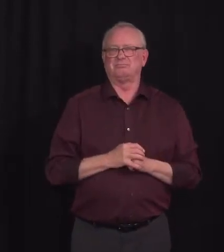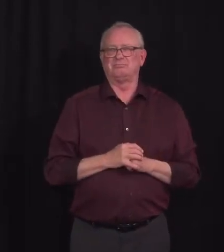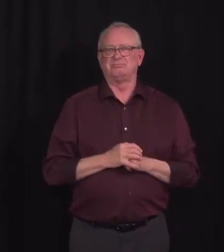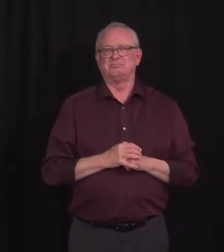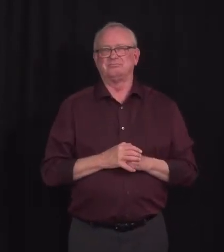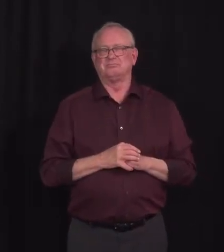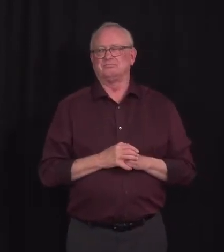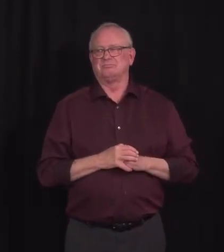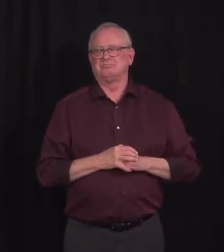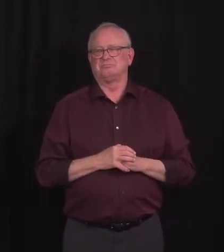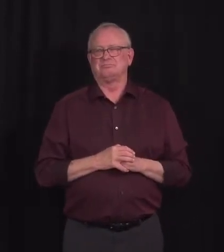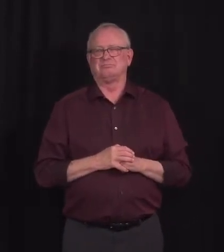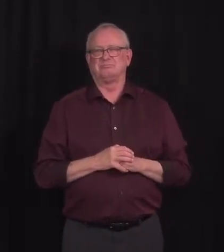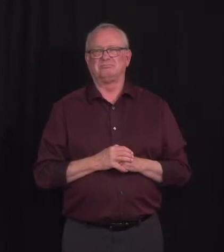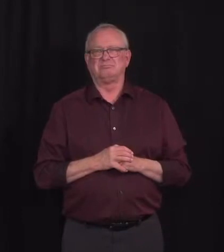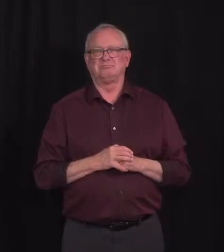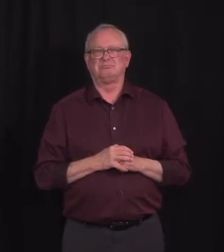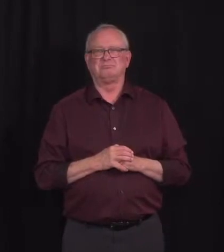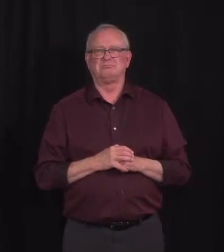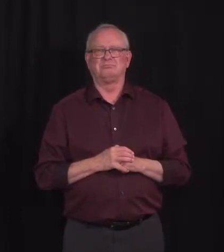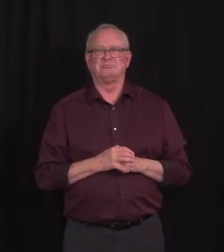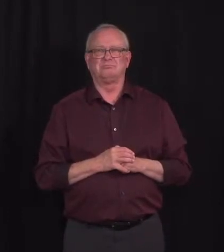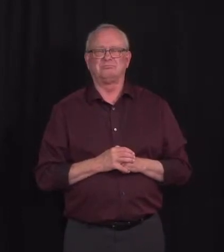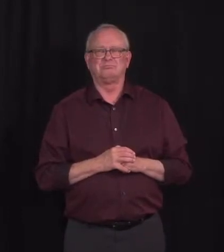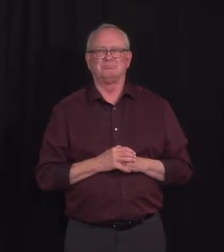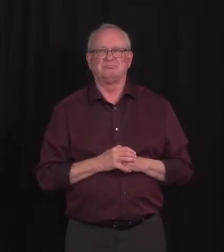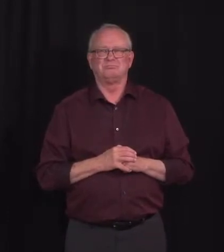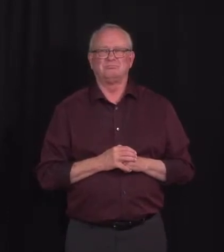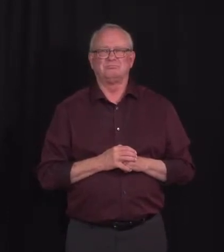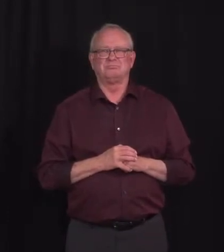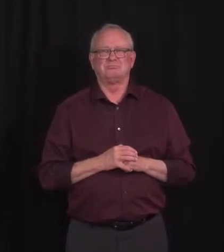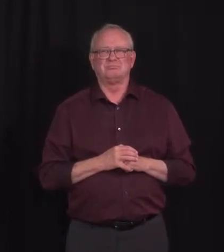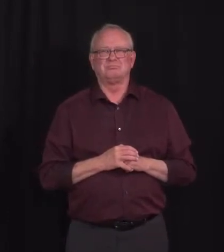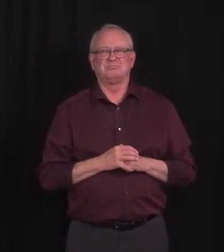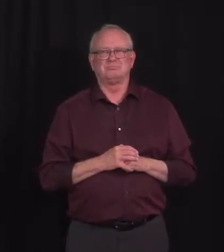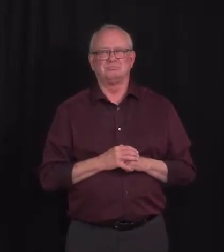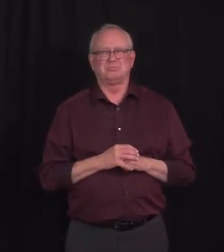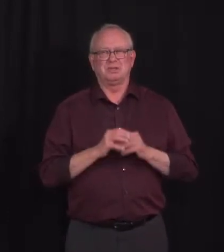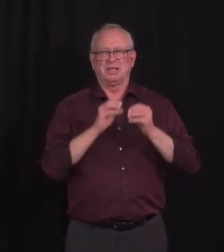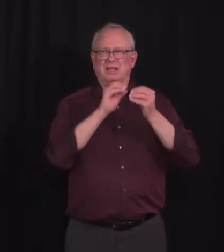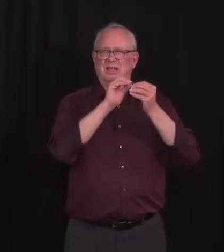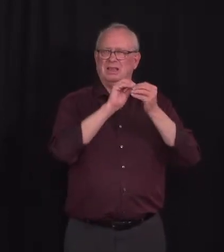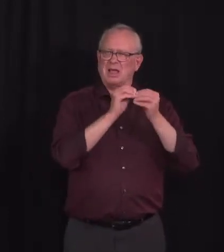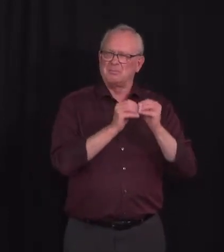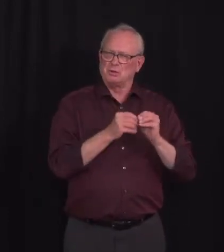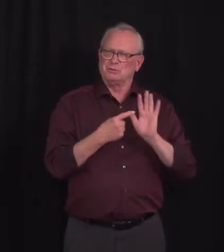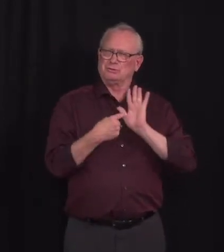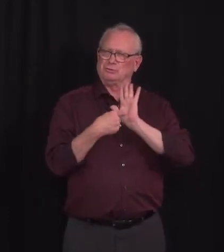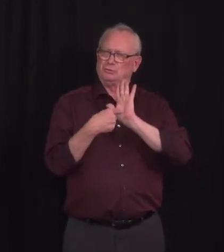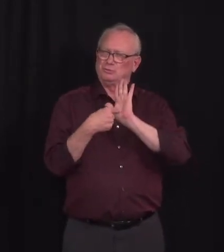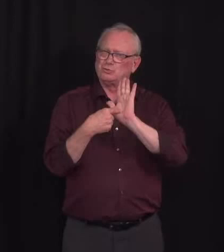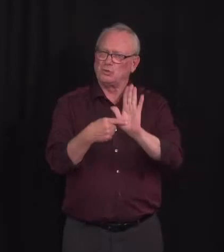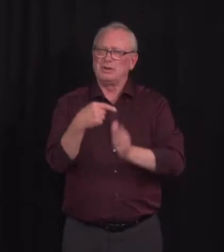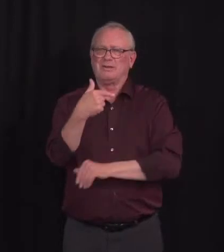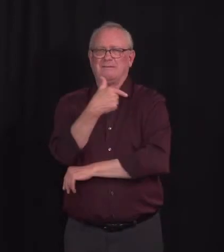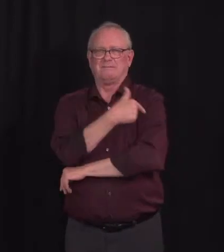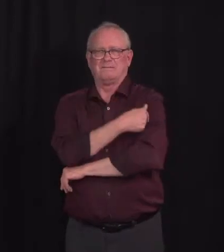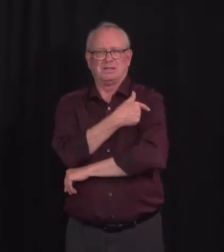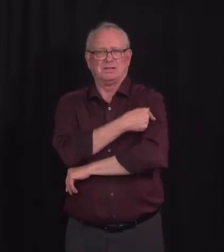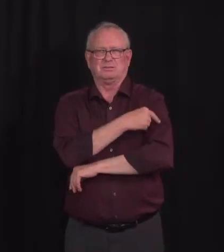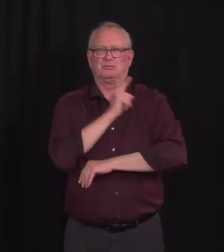that shot. This shows you the power of the vaccine at preventing infection. When we